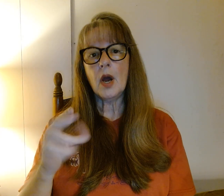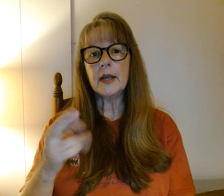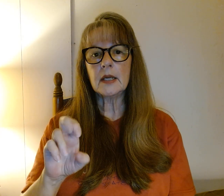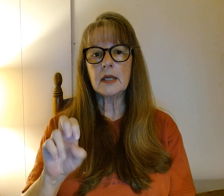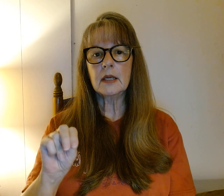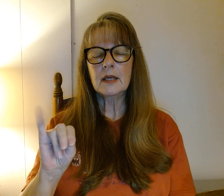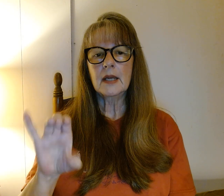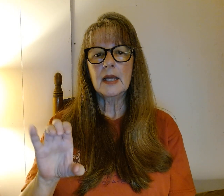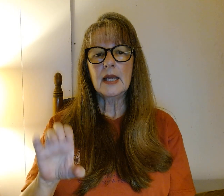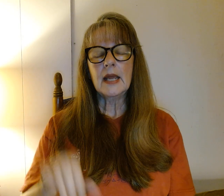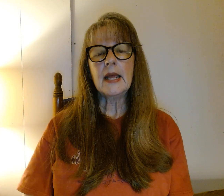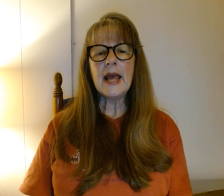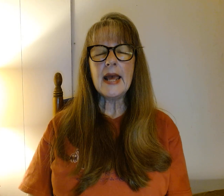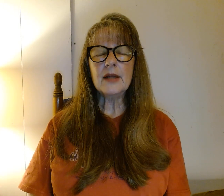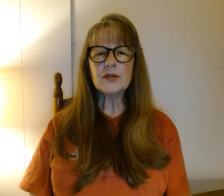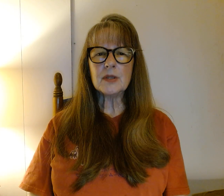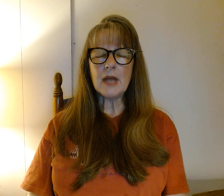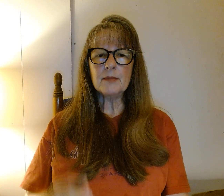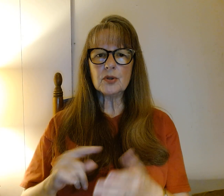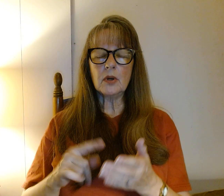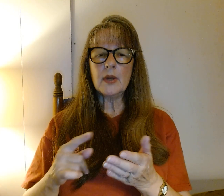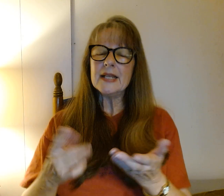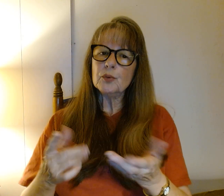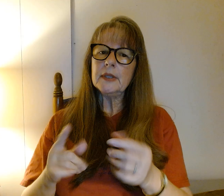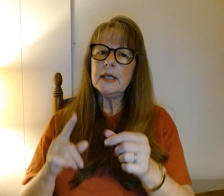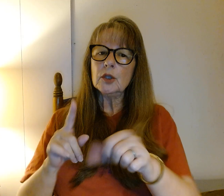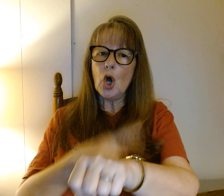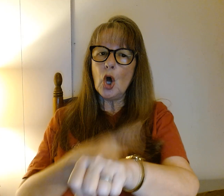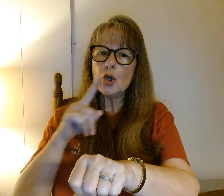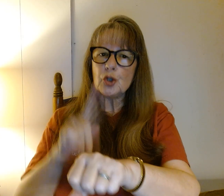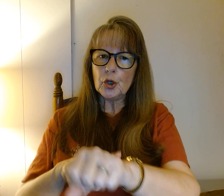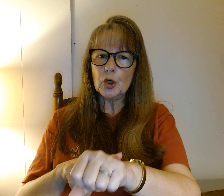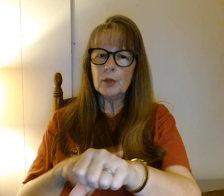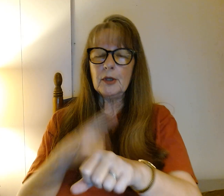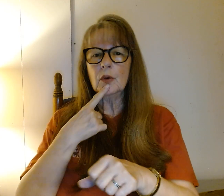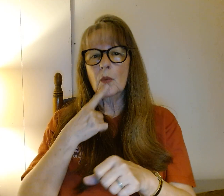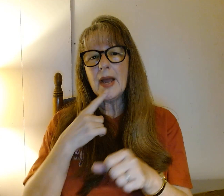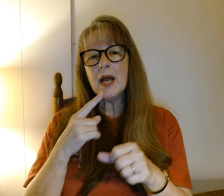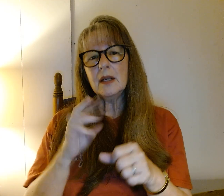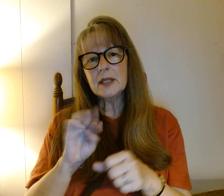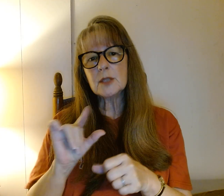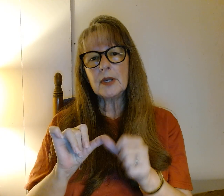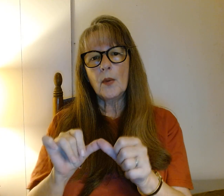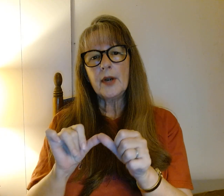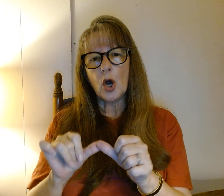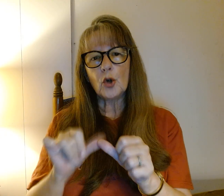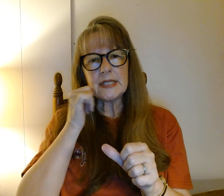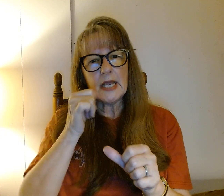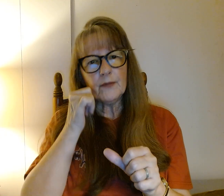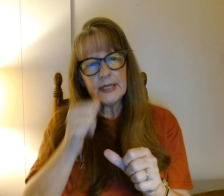chronic, and sometimes it's really long term and you're going, well, it's been going on or it's every